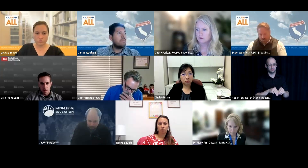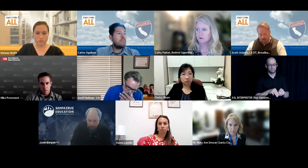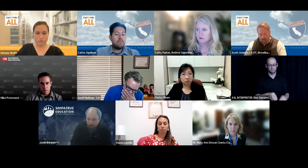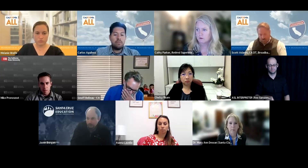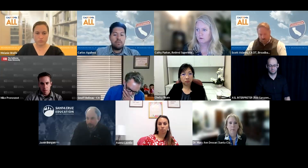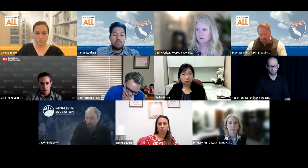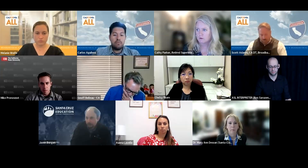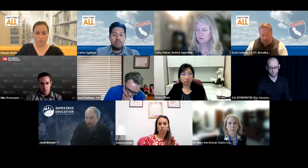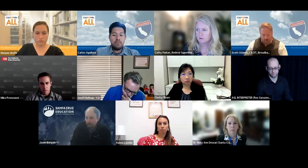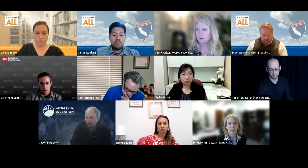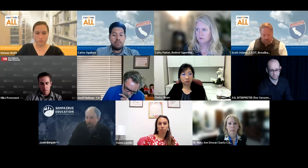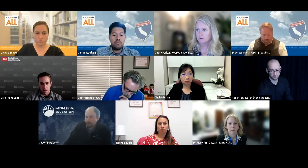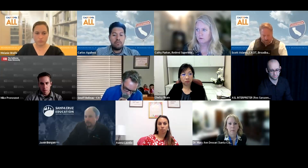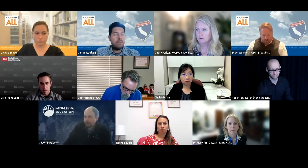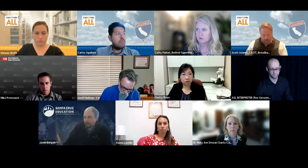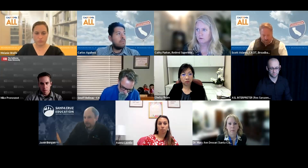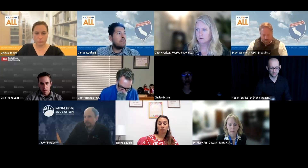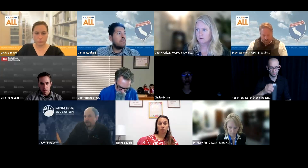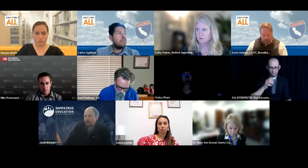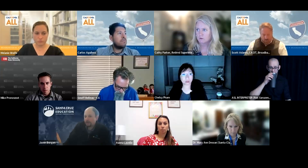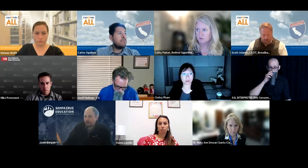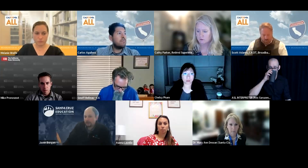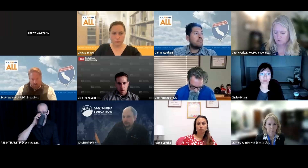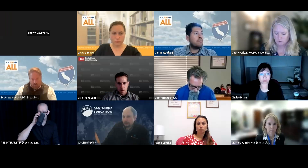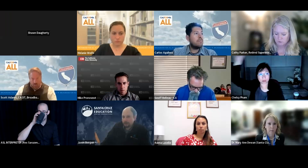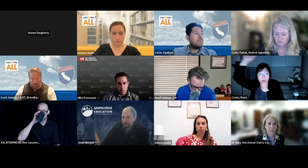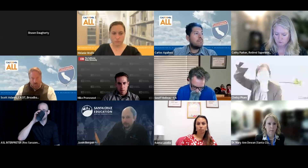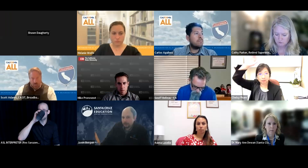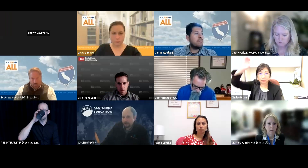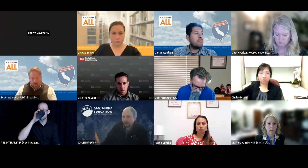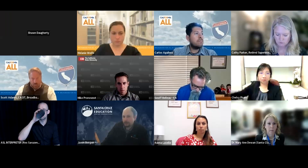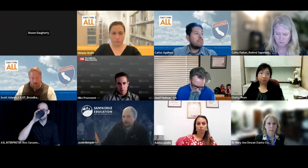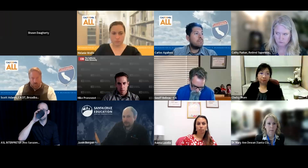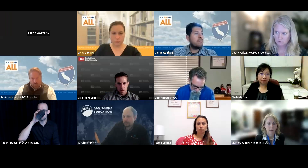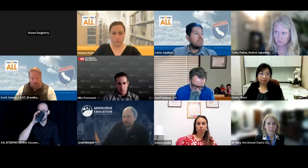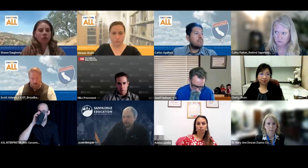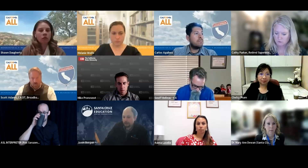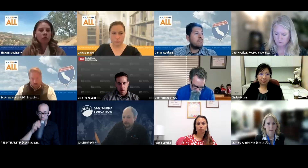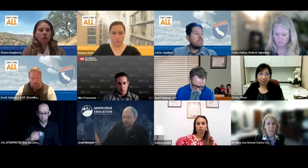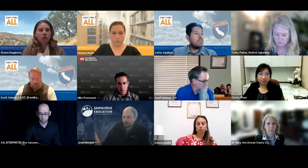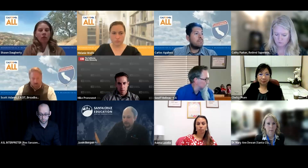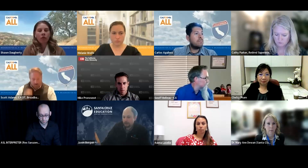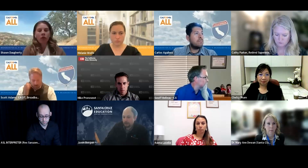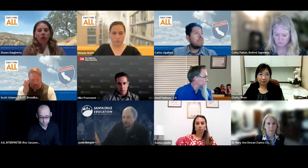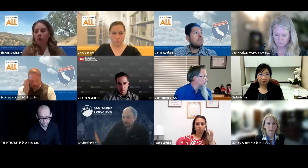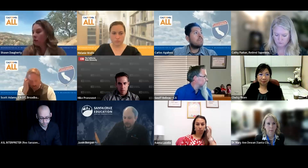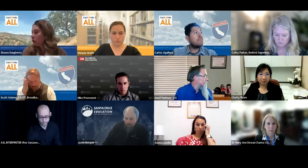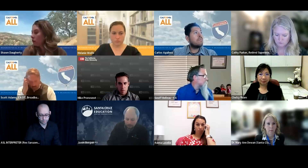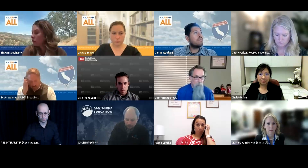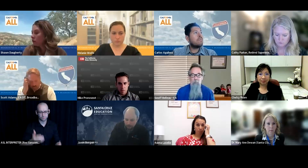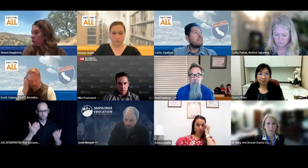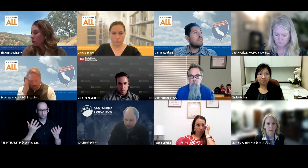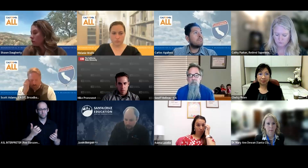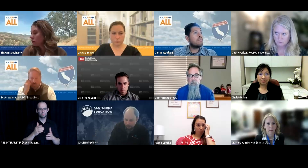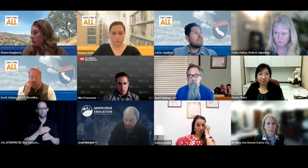go further into the presentation today. But really want to thank everyone for sharing the programs